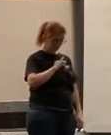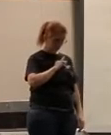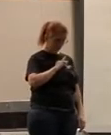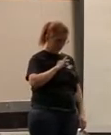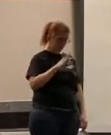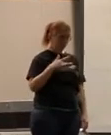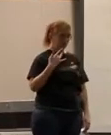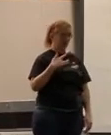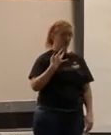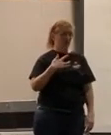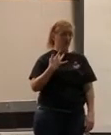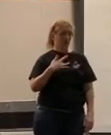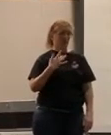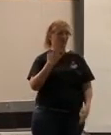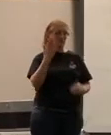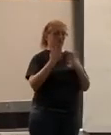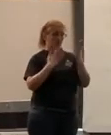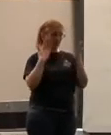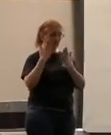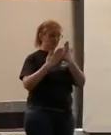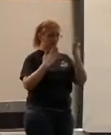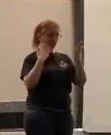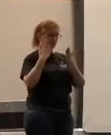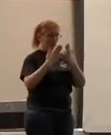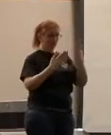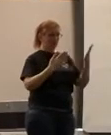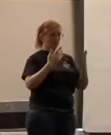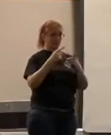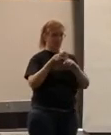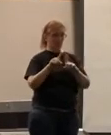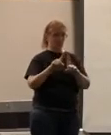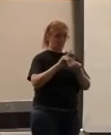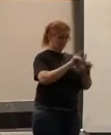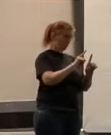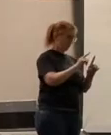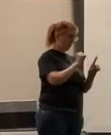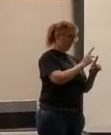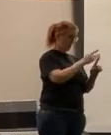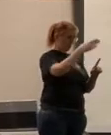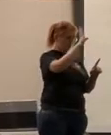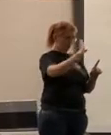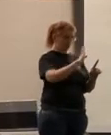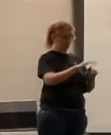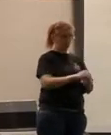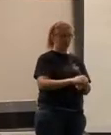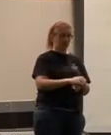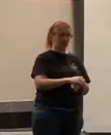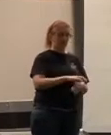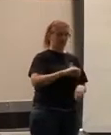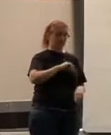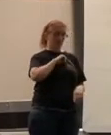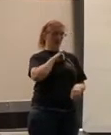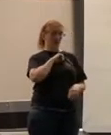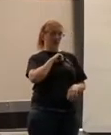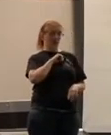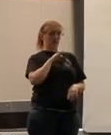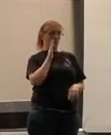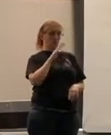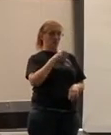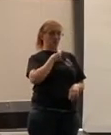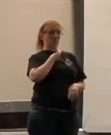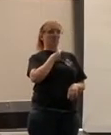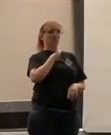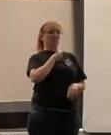On hidden street, we're embarrassed to return to God. Can I tell you something? Pride holds us back because